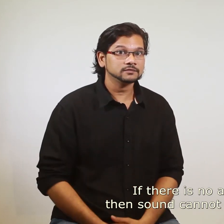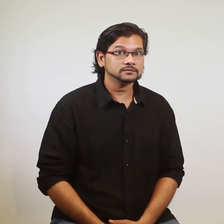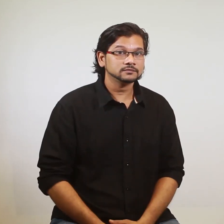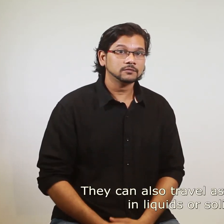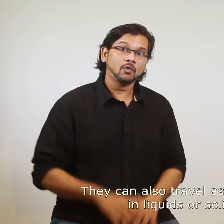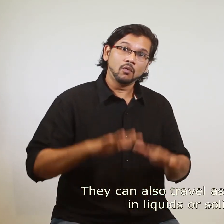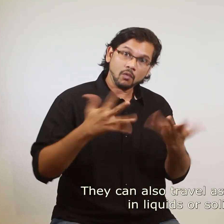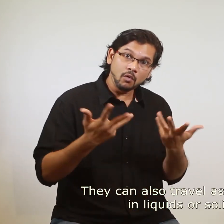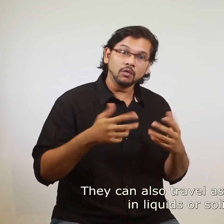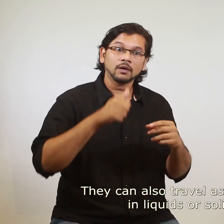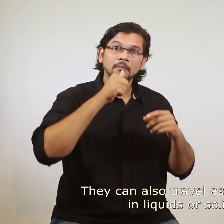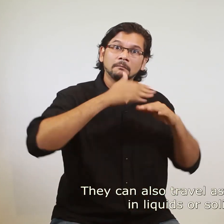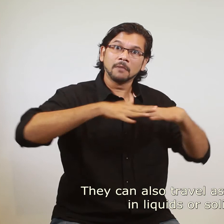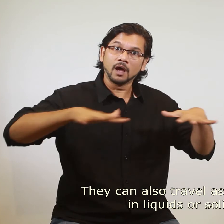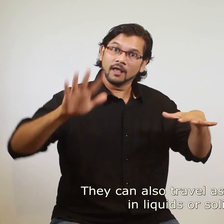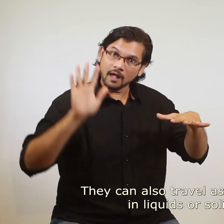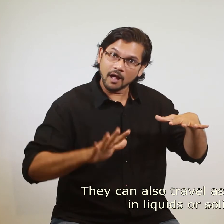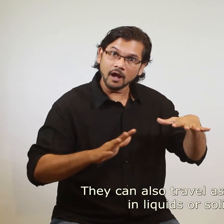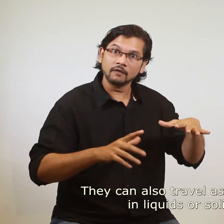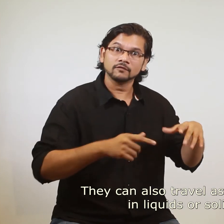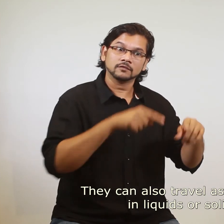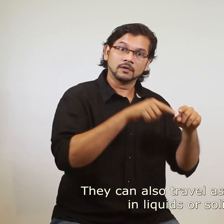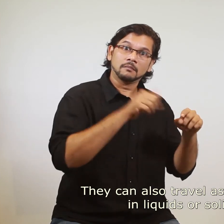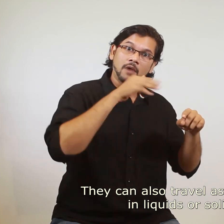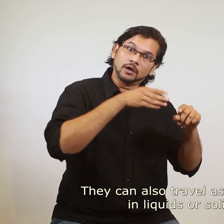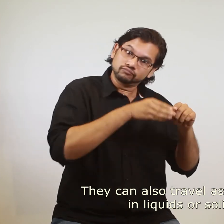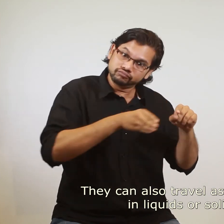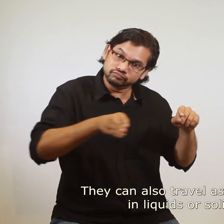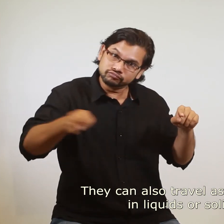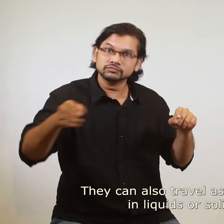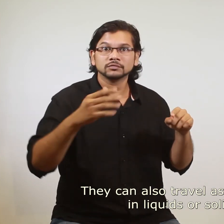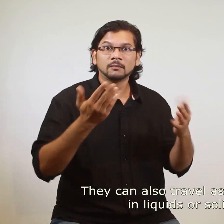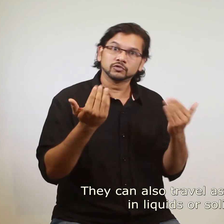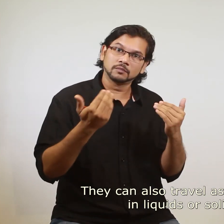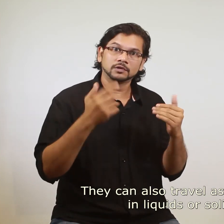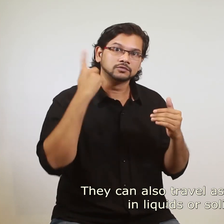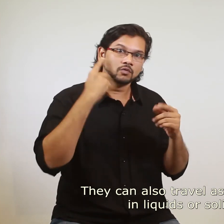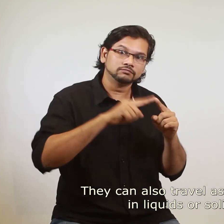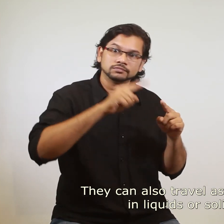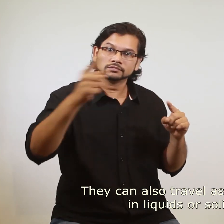sound cannot travel. They can also travel as vibrations in liquids or solids.